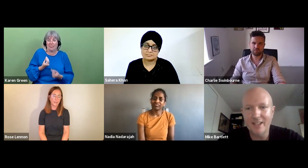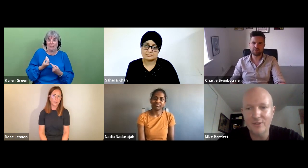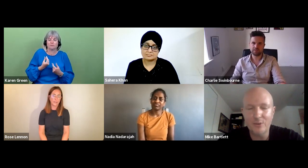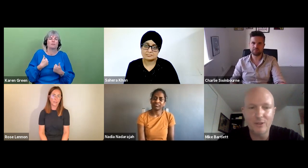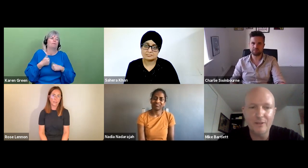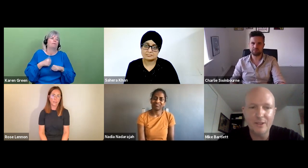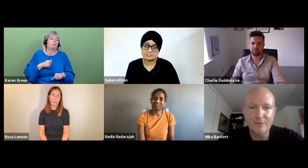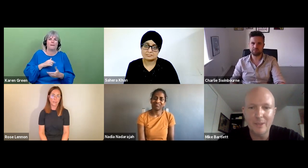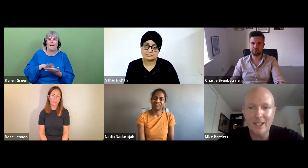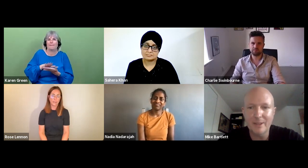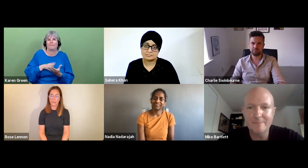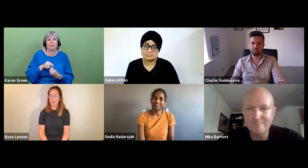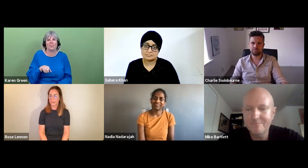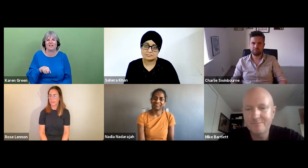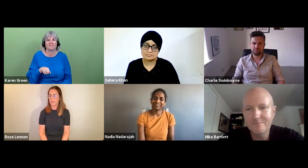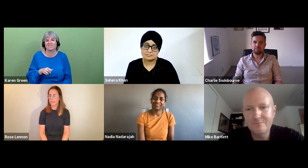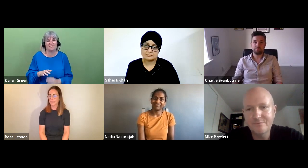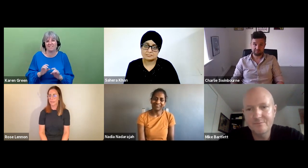That's all you're after for me anyway.